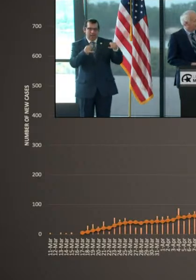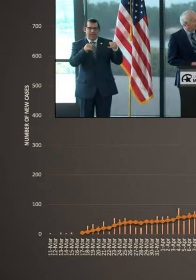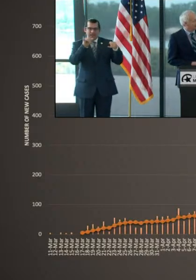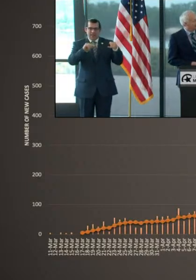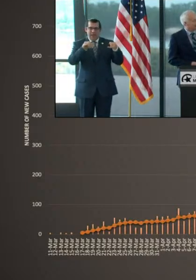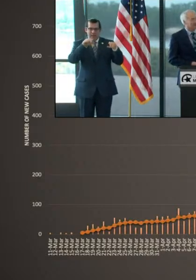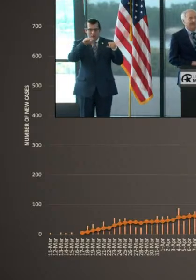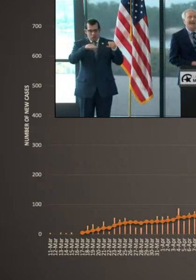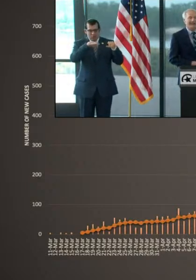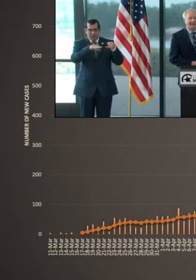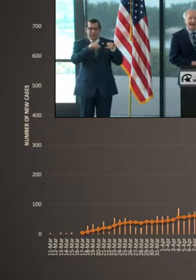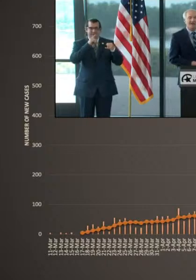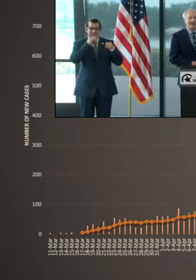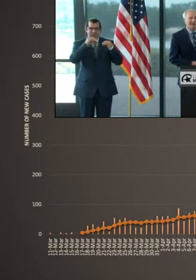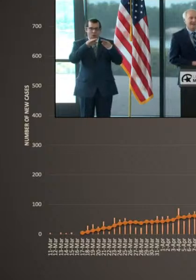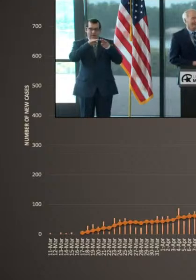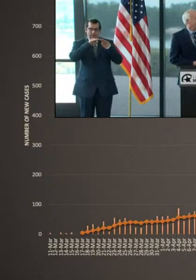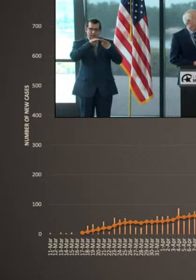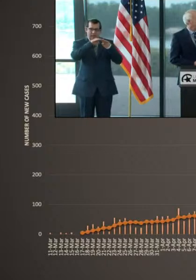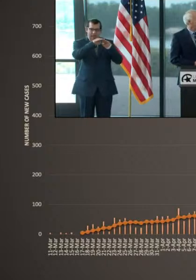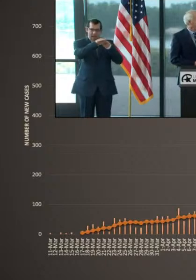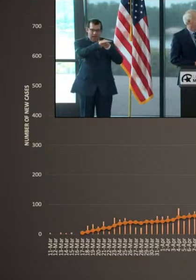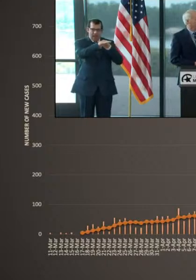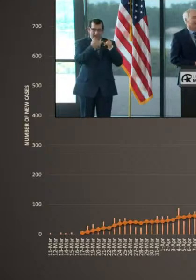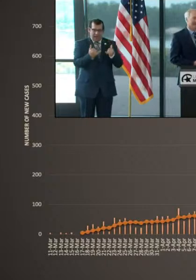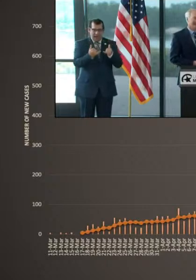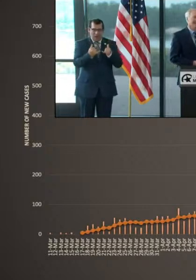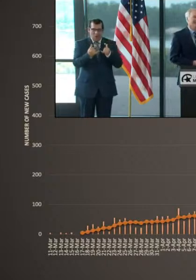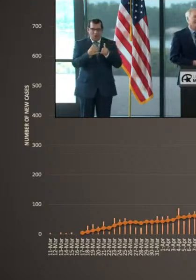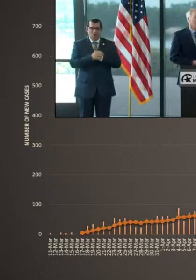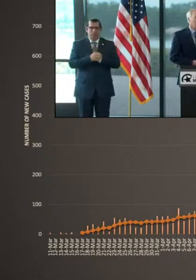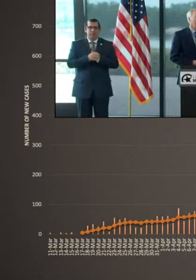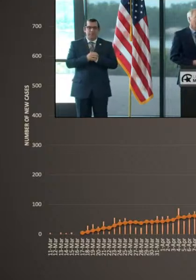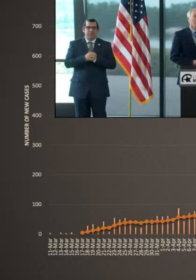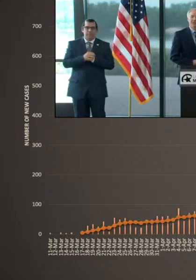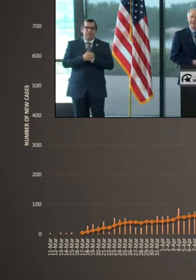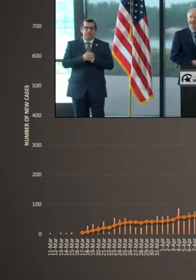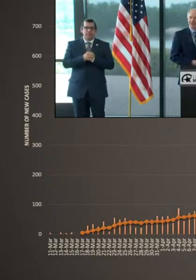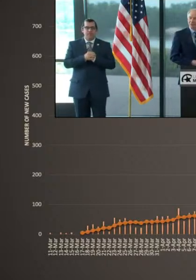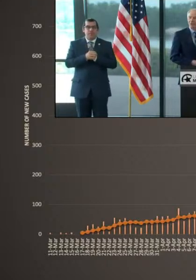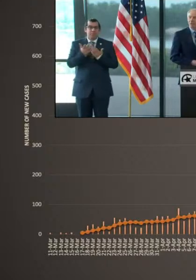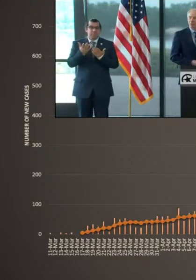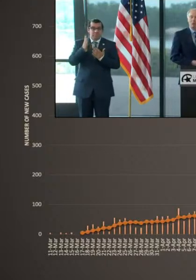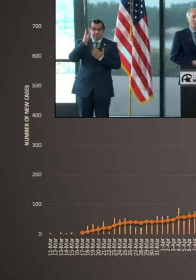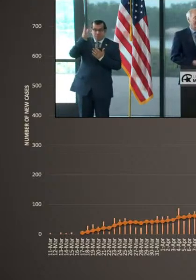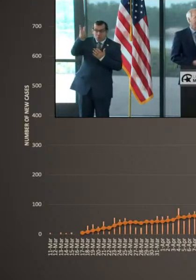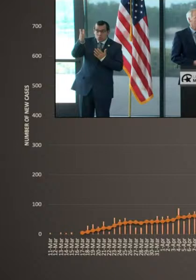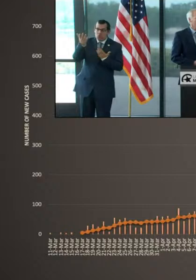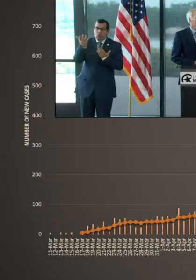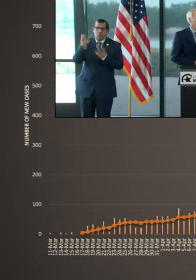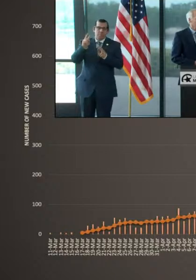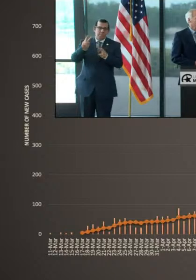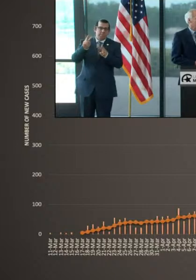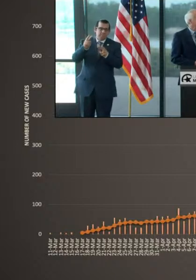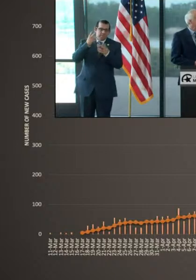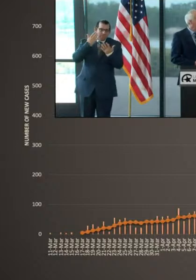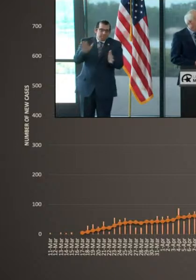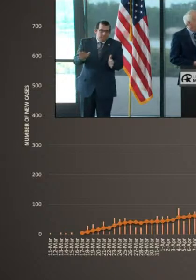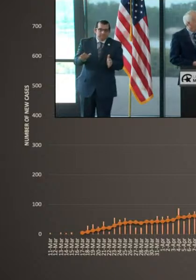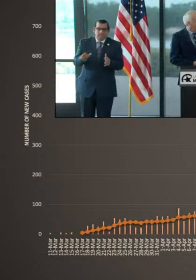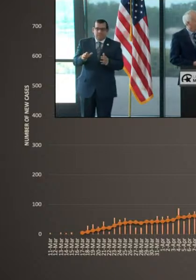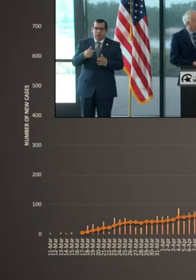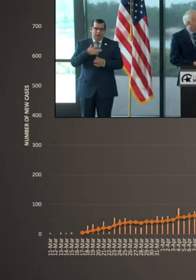trend line is flattening out there. Now, what it will be down the road, we will wait and see, but I